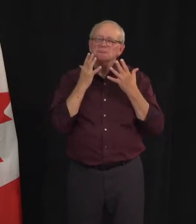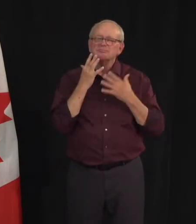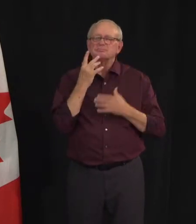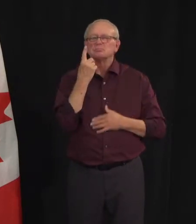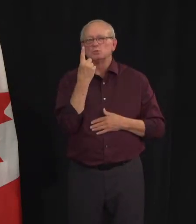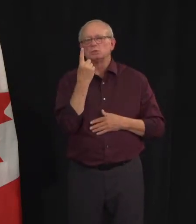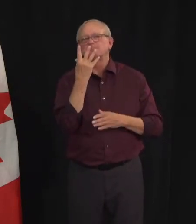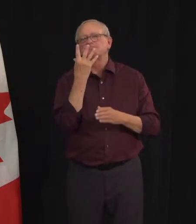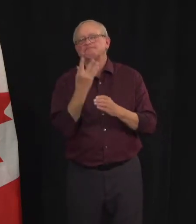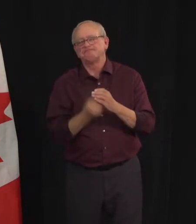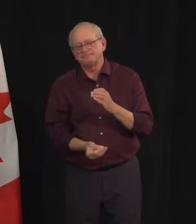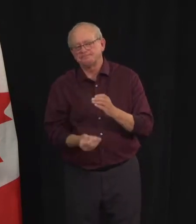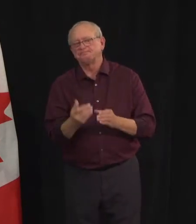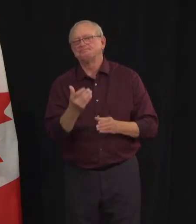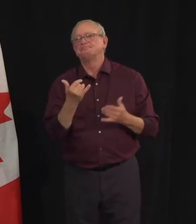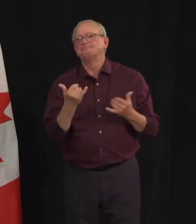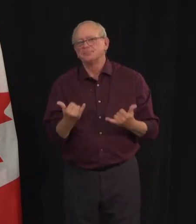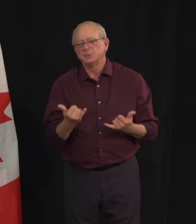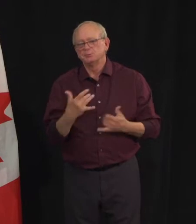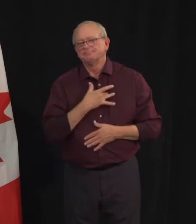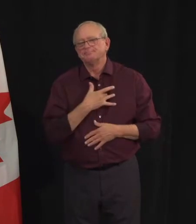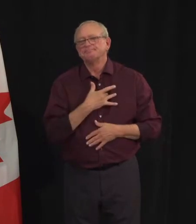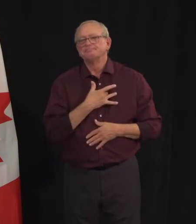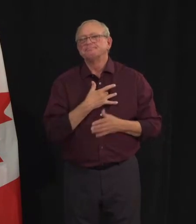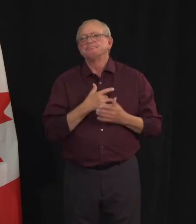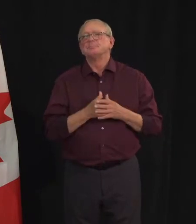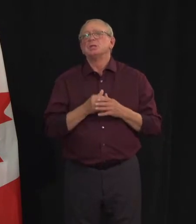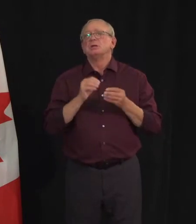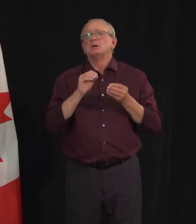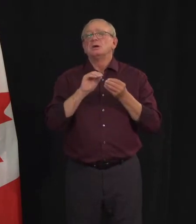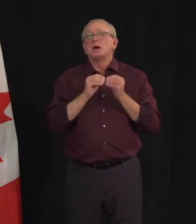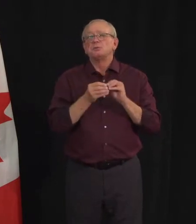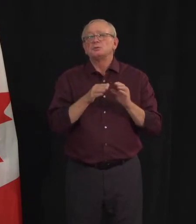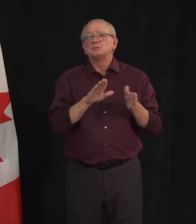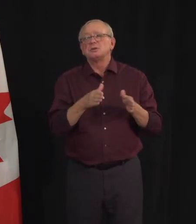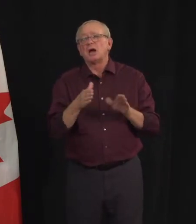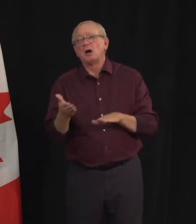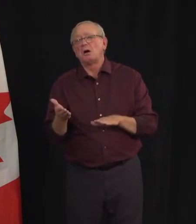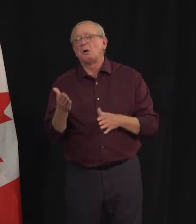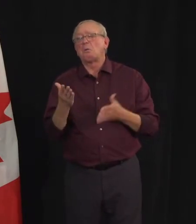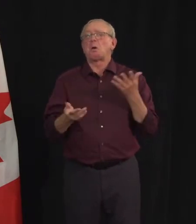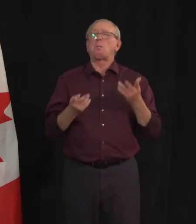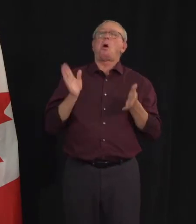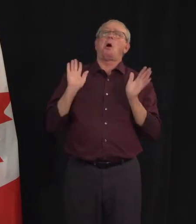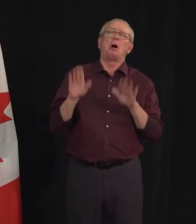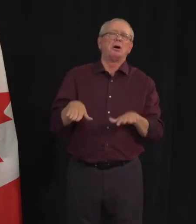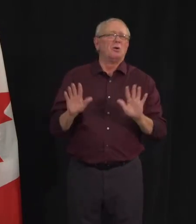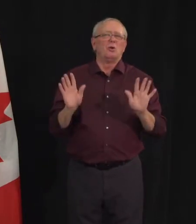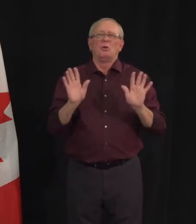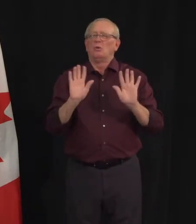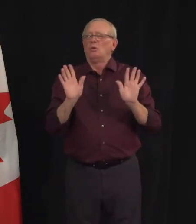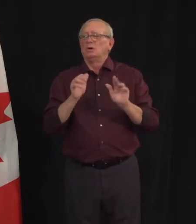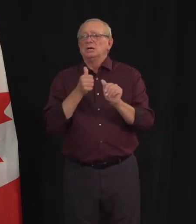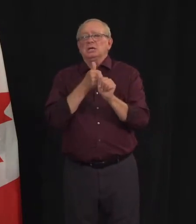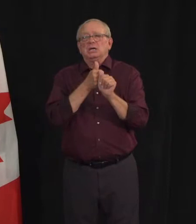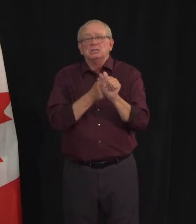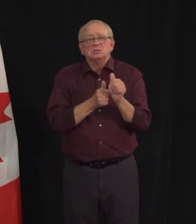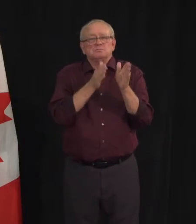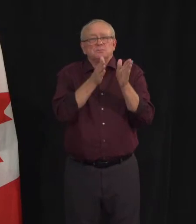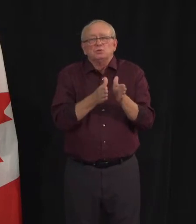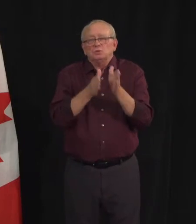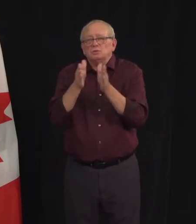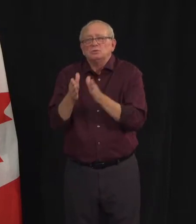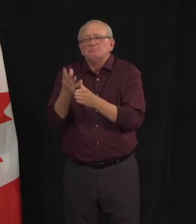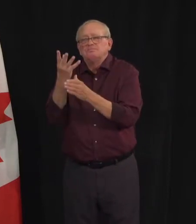today. It is tempting to become numbed to these numbers after a while, yet each number represents a person who is